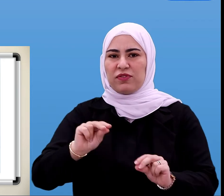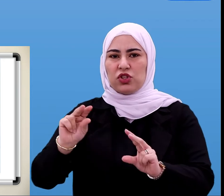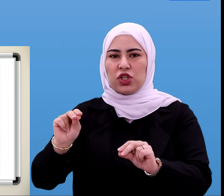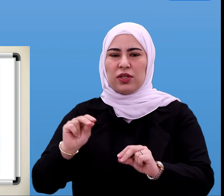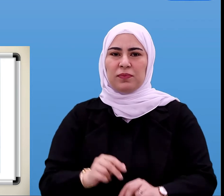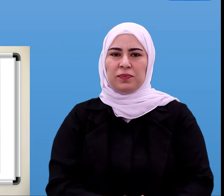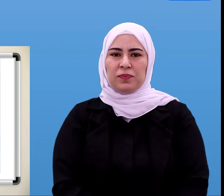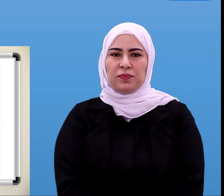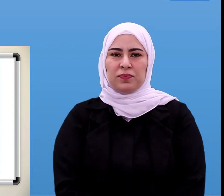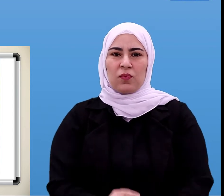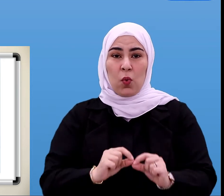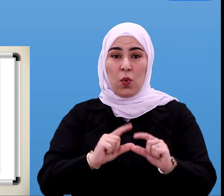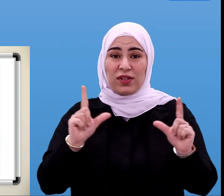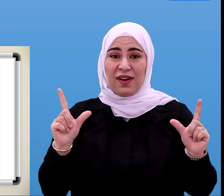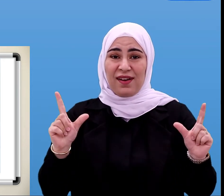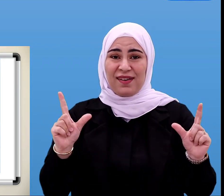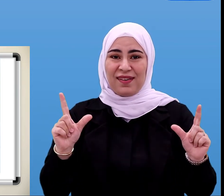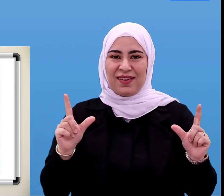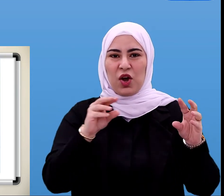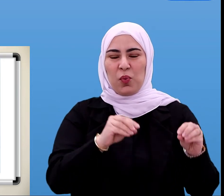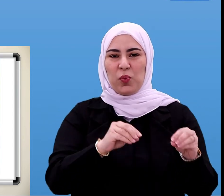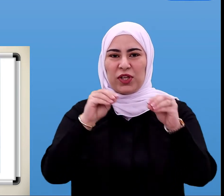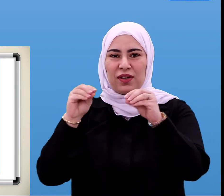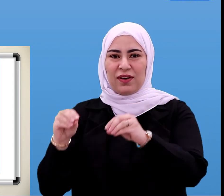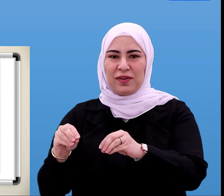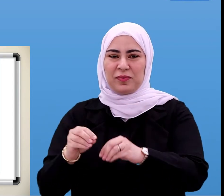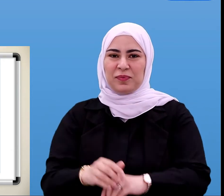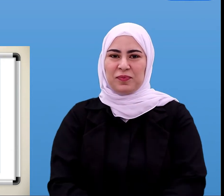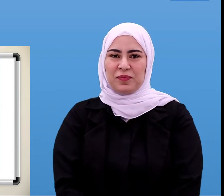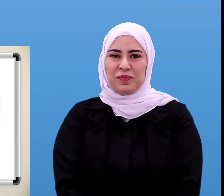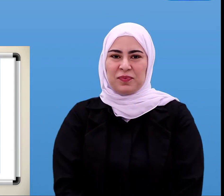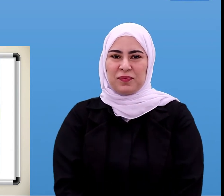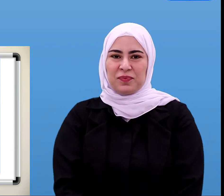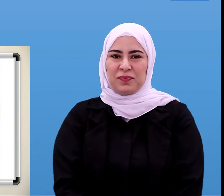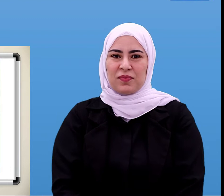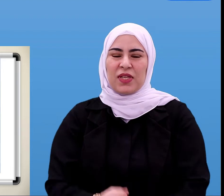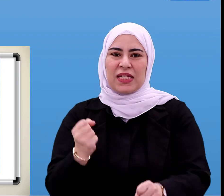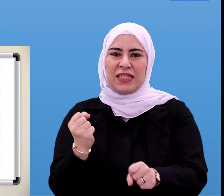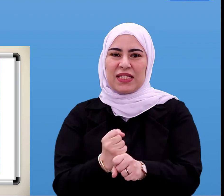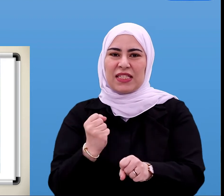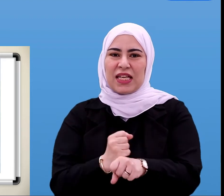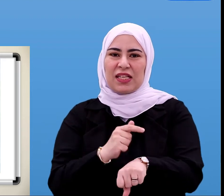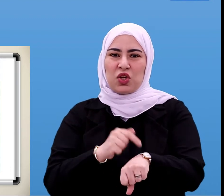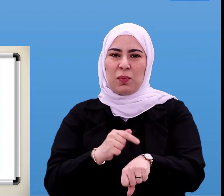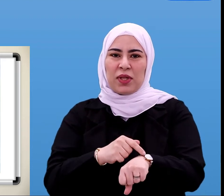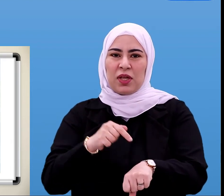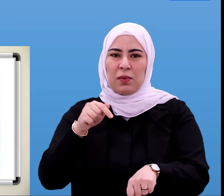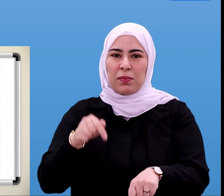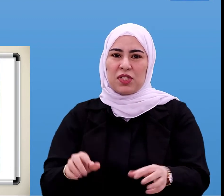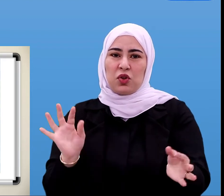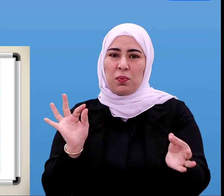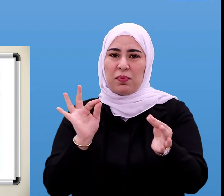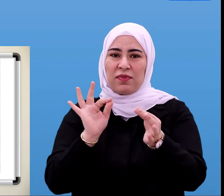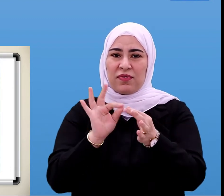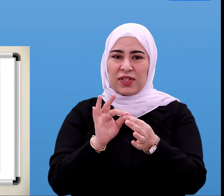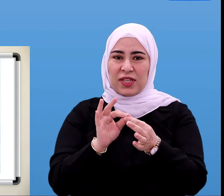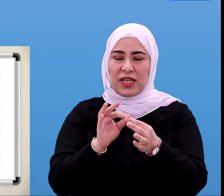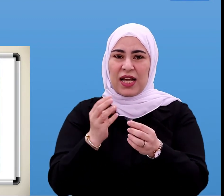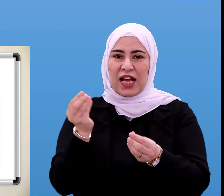Is it clear? Let's move on. Now we use the present perfect also in forming questions, but what kind of questions?